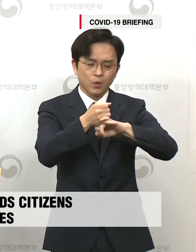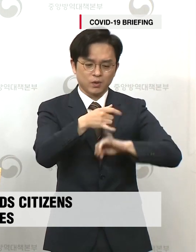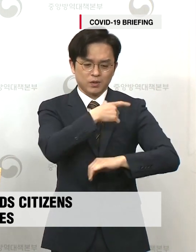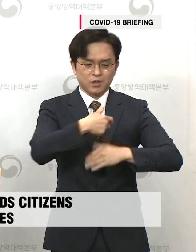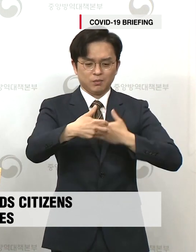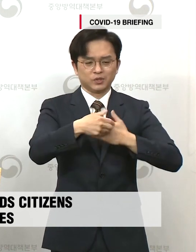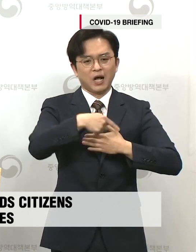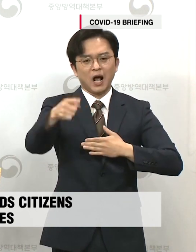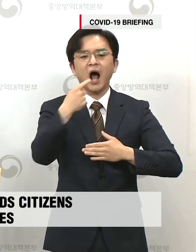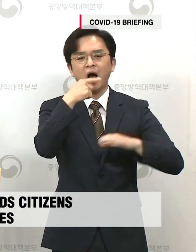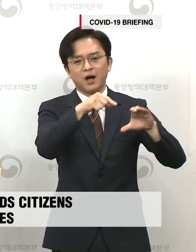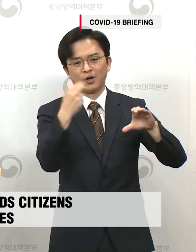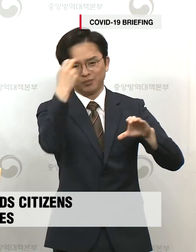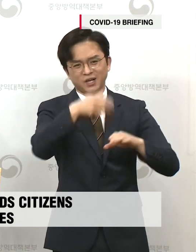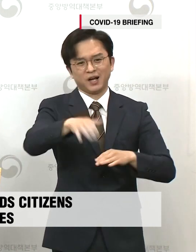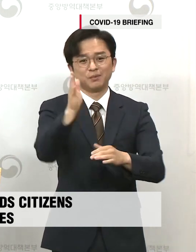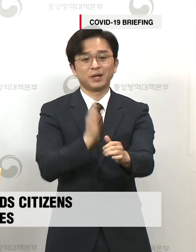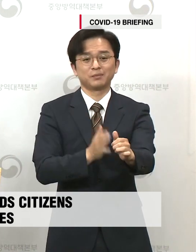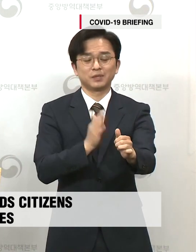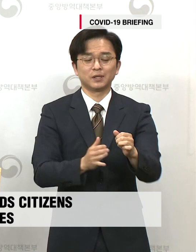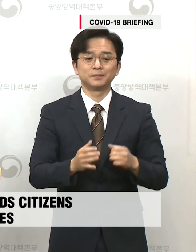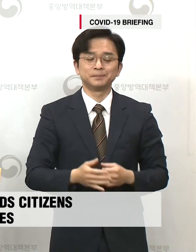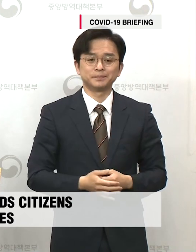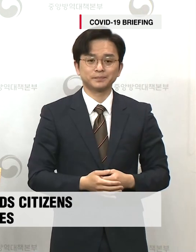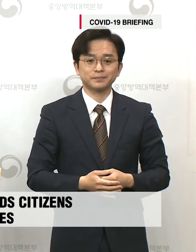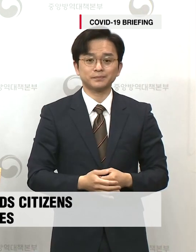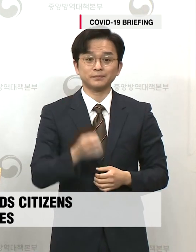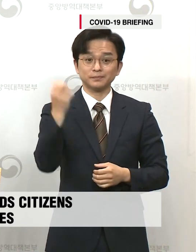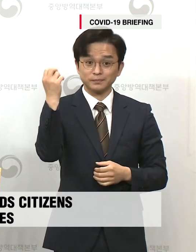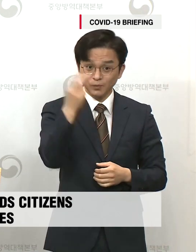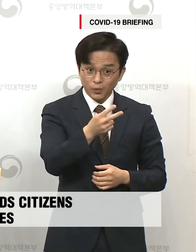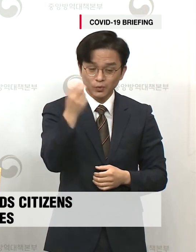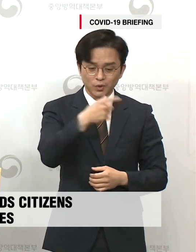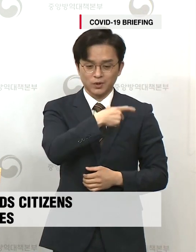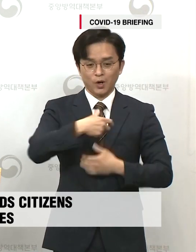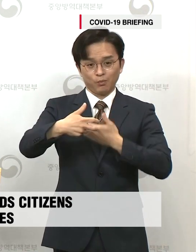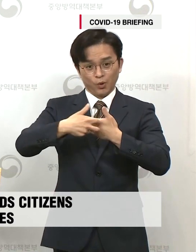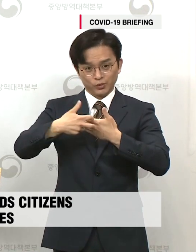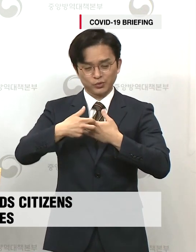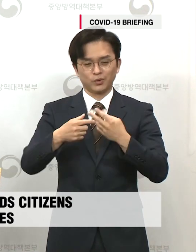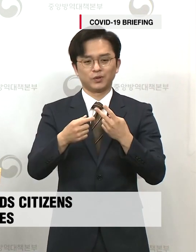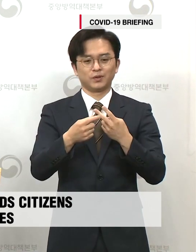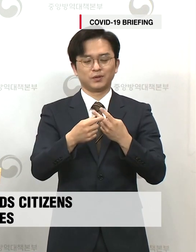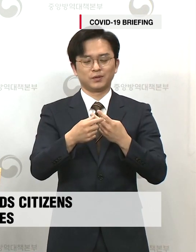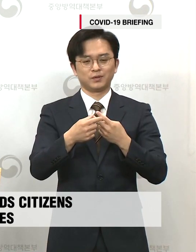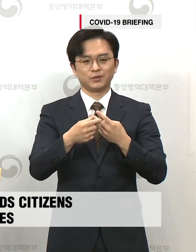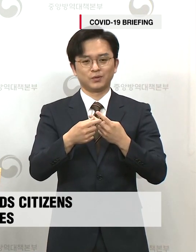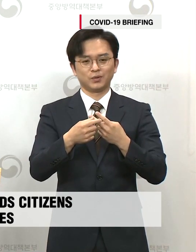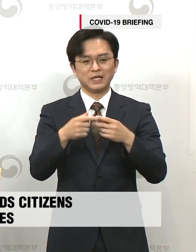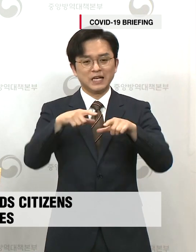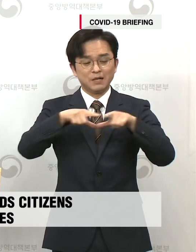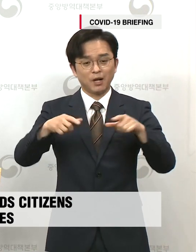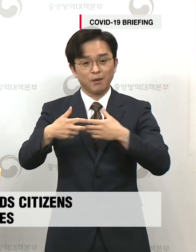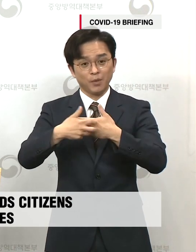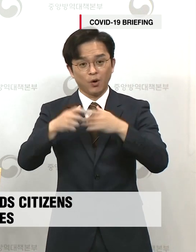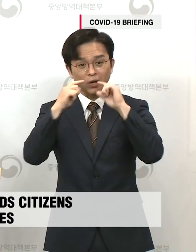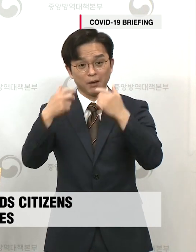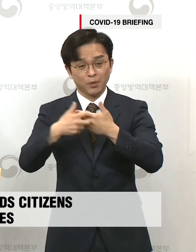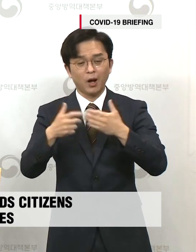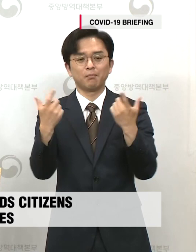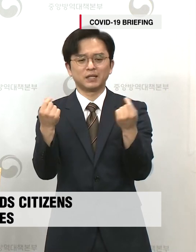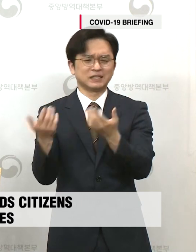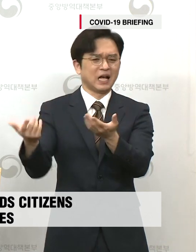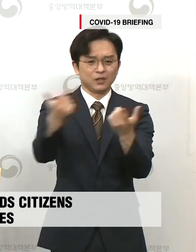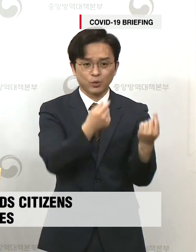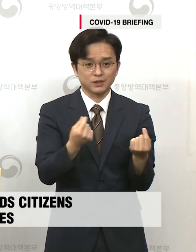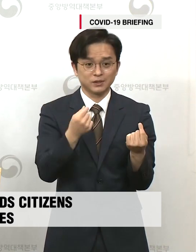the screening testings as soon as possible, today or tomorrow. And regardless of symptoms, we will